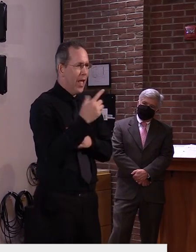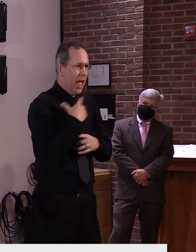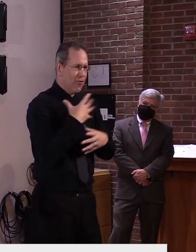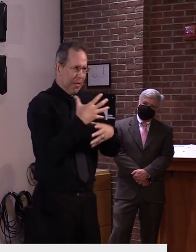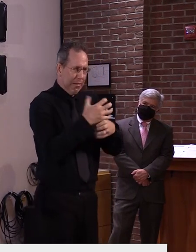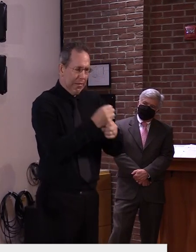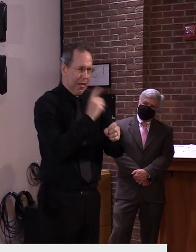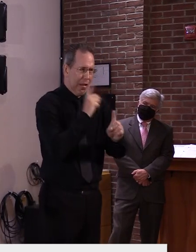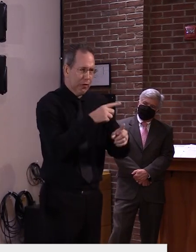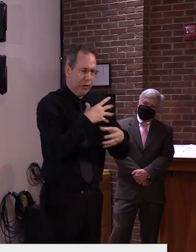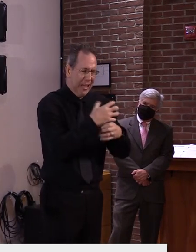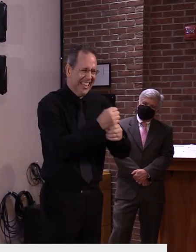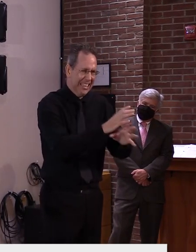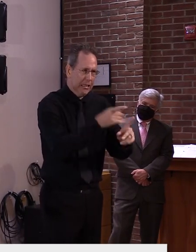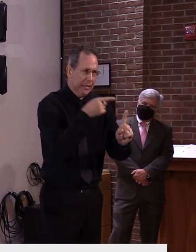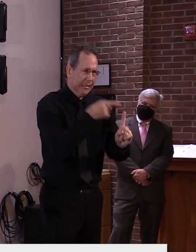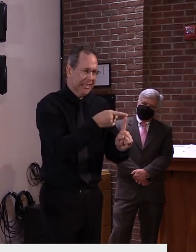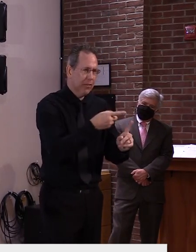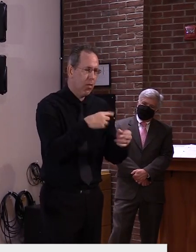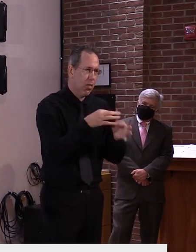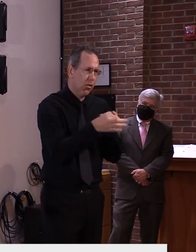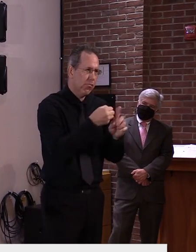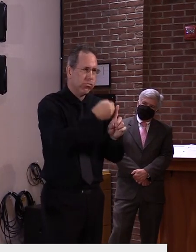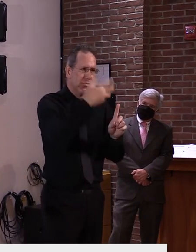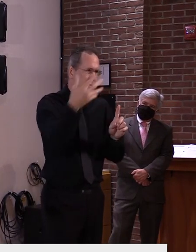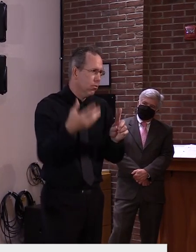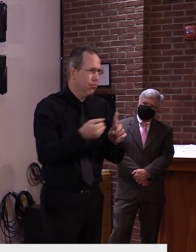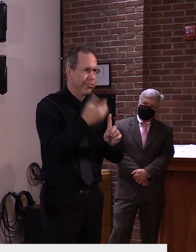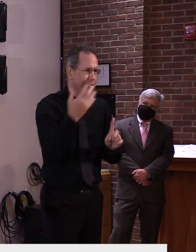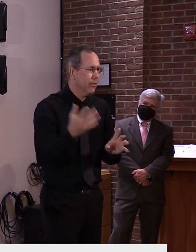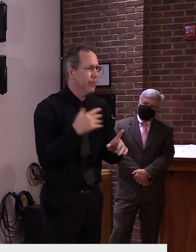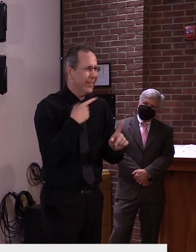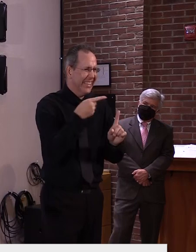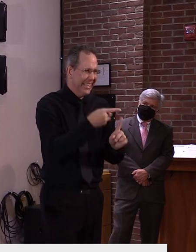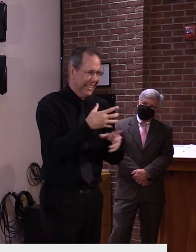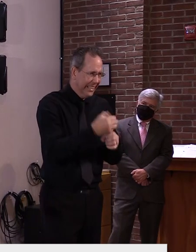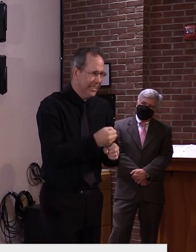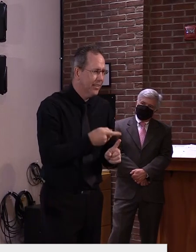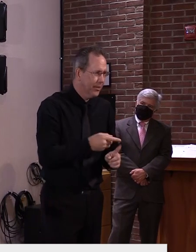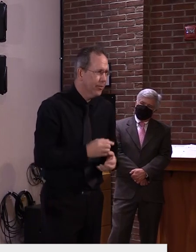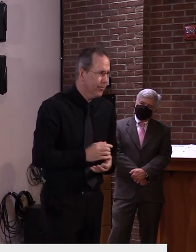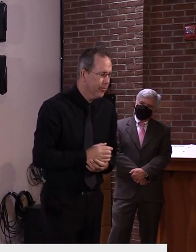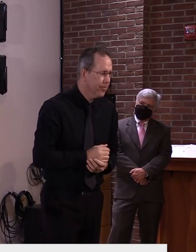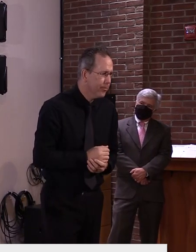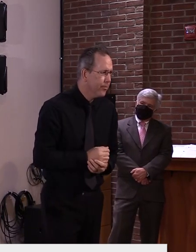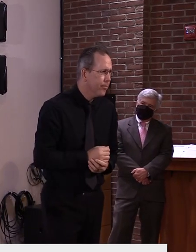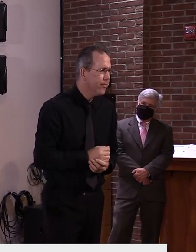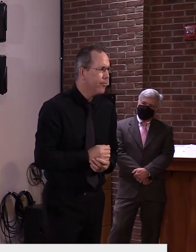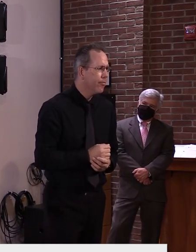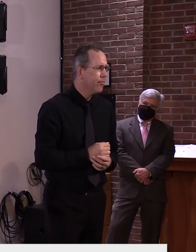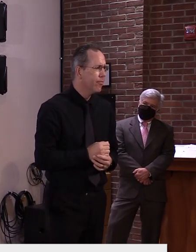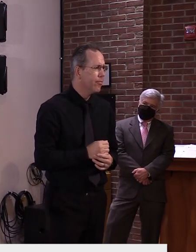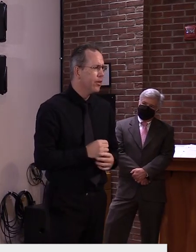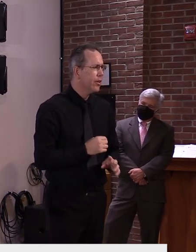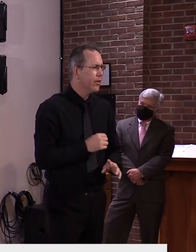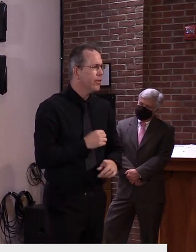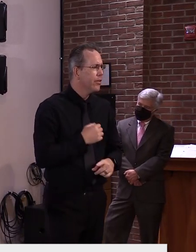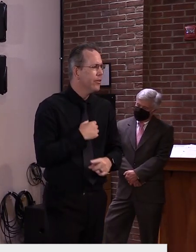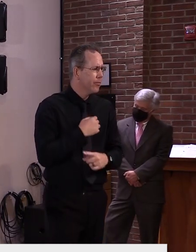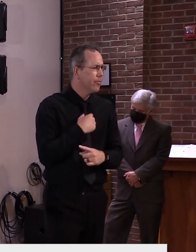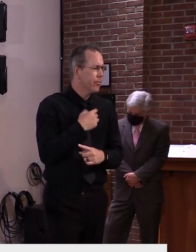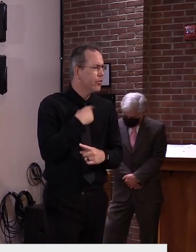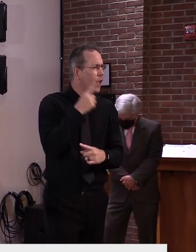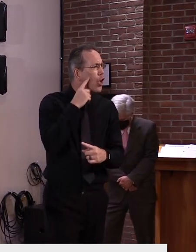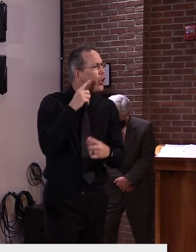yesterday on VPR. So if you do want to distill those, that's fine. Yeah. So